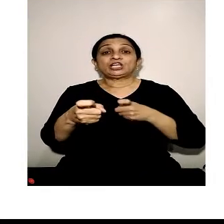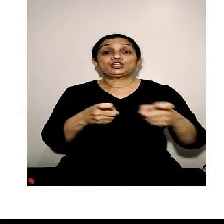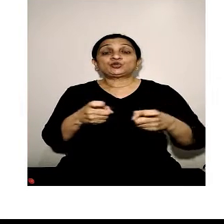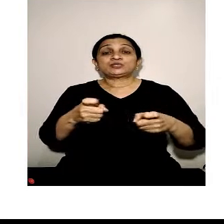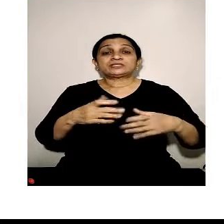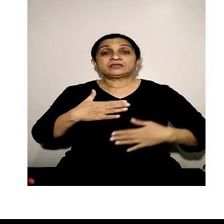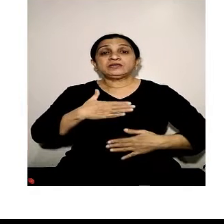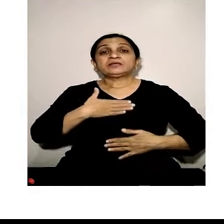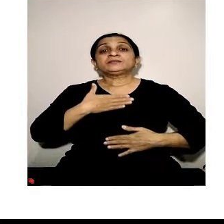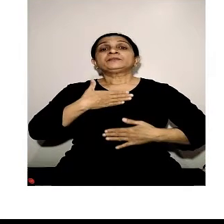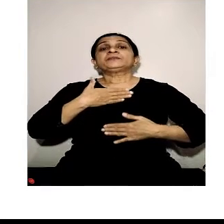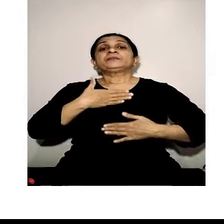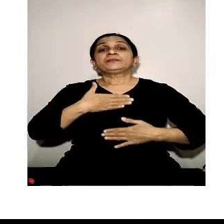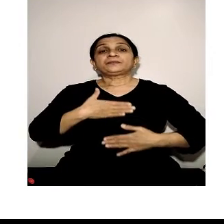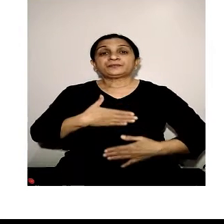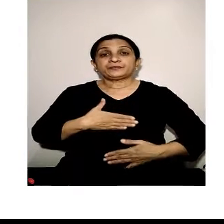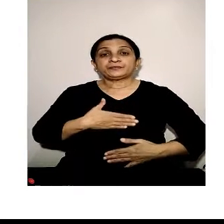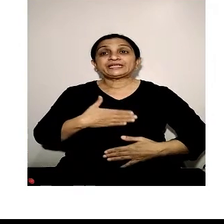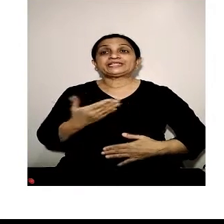That controls the